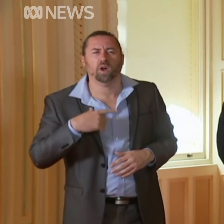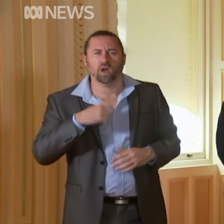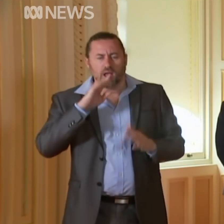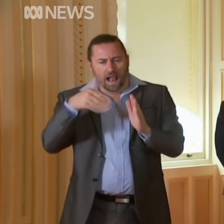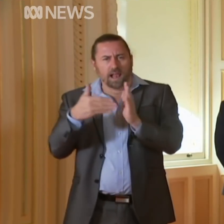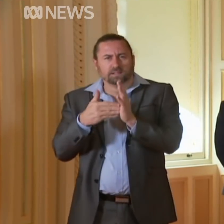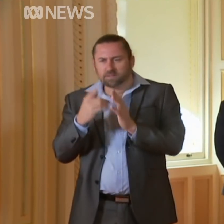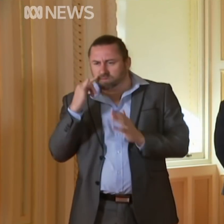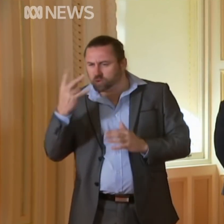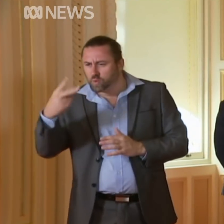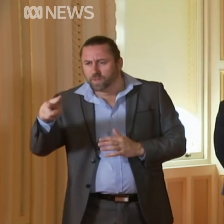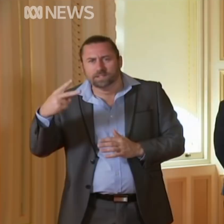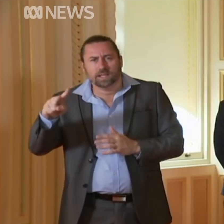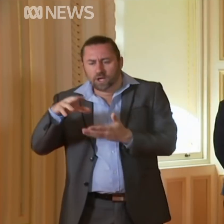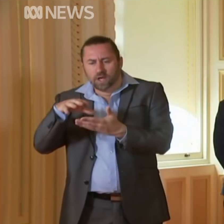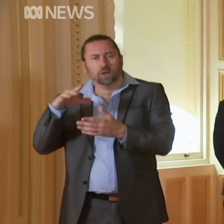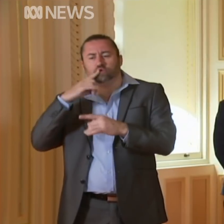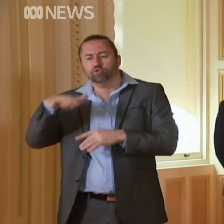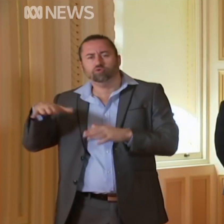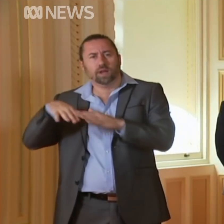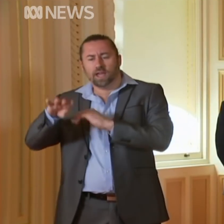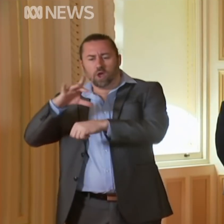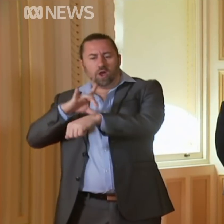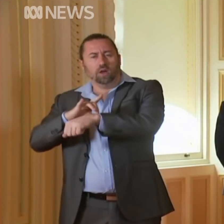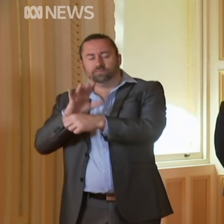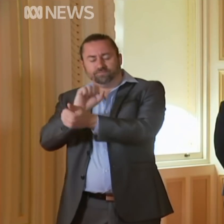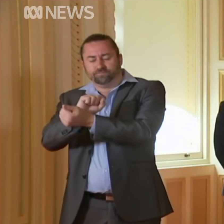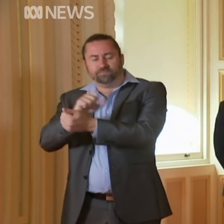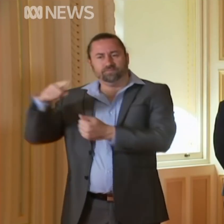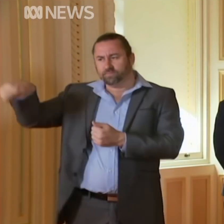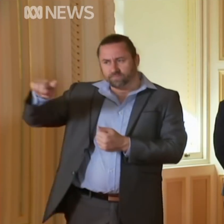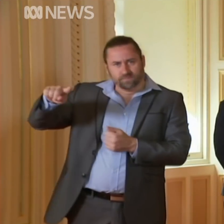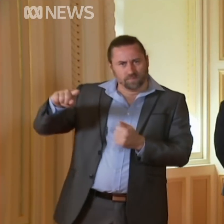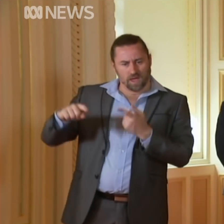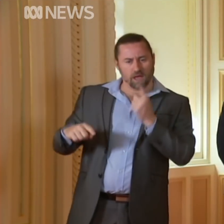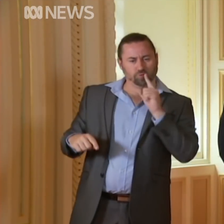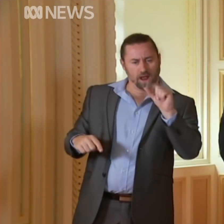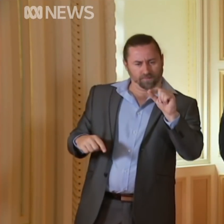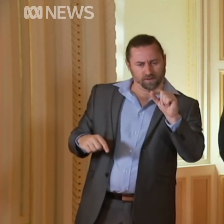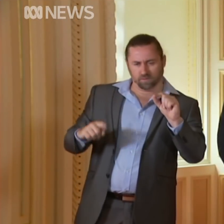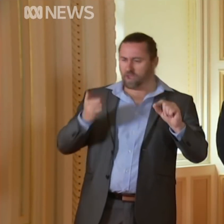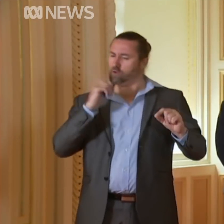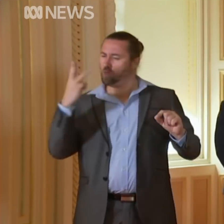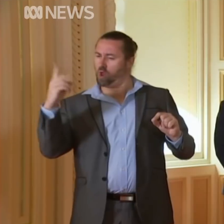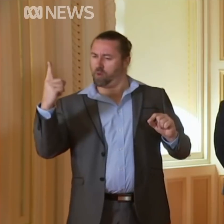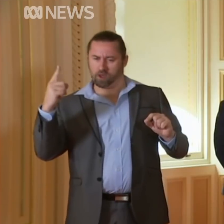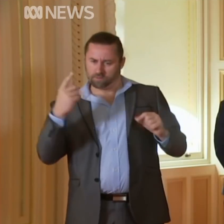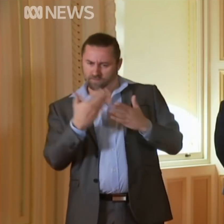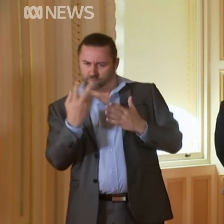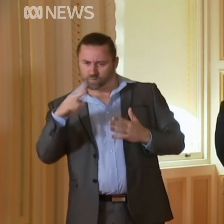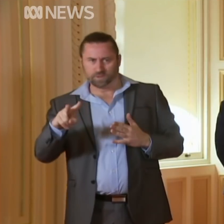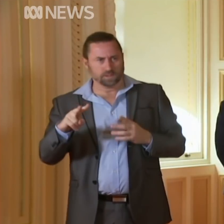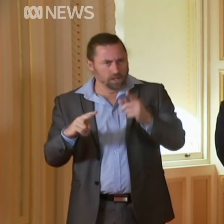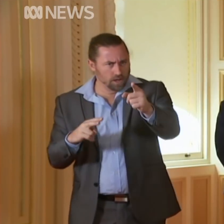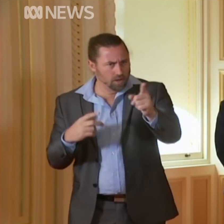residents? I think you're short by about 20, testing the last 20 of those 130 residents. Is there a particular reason for that? Sorry, in terms of